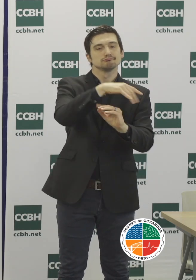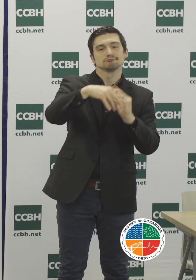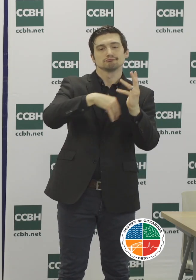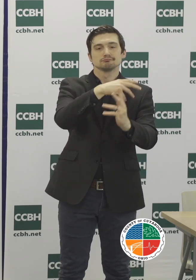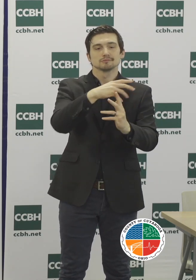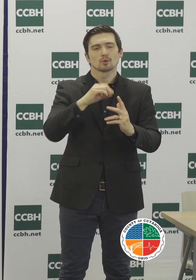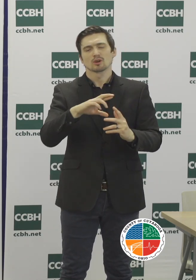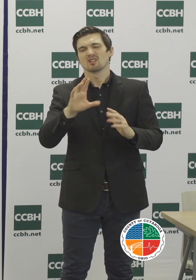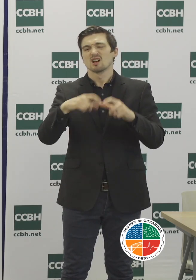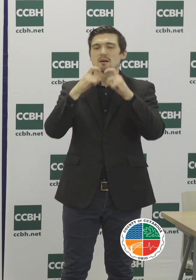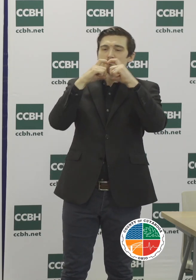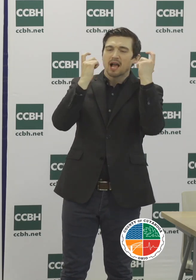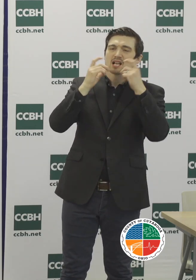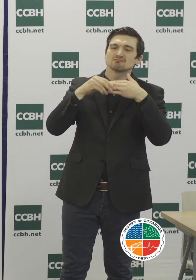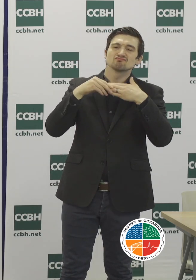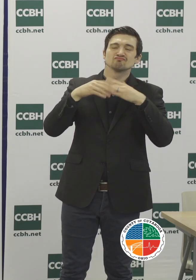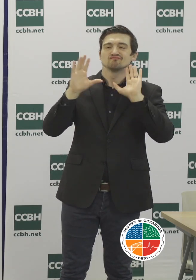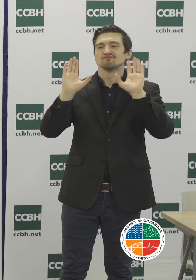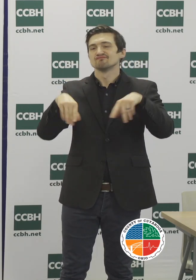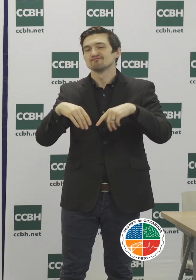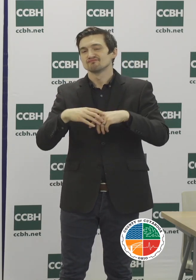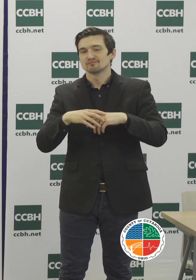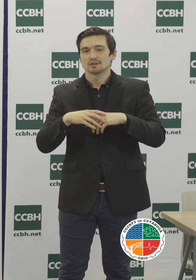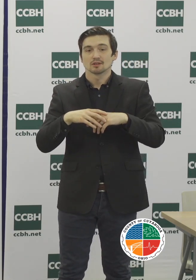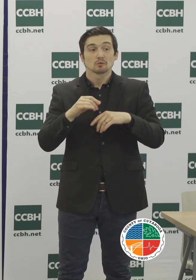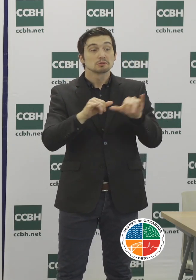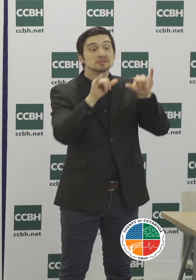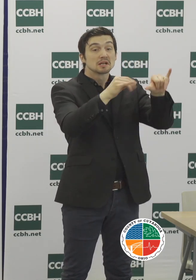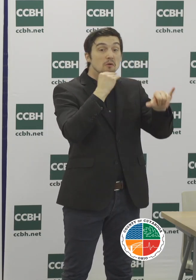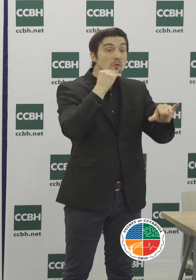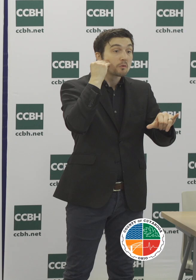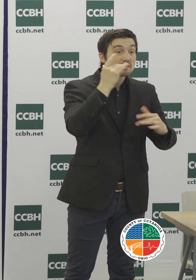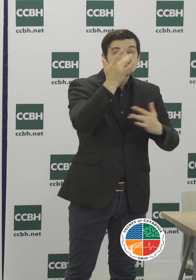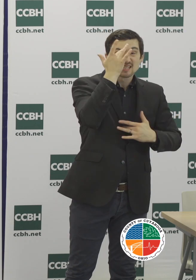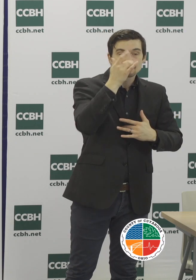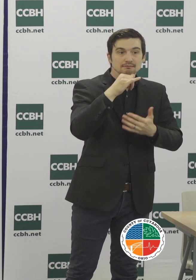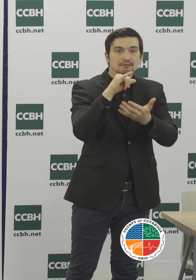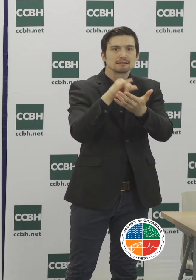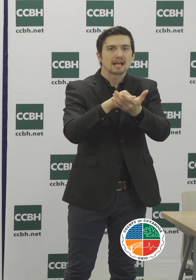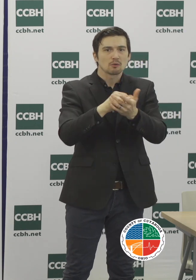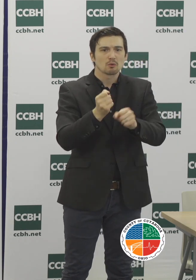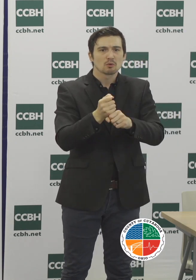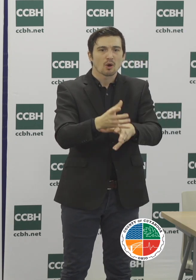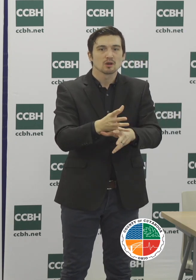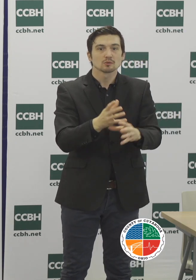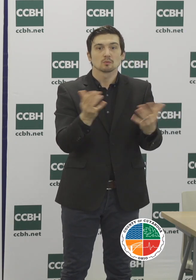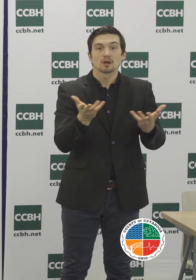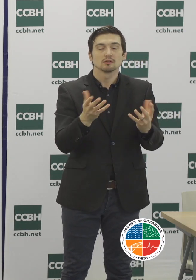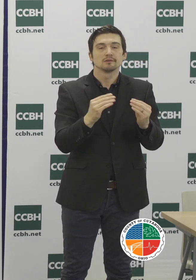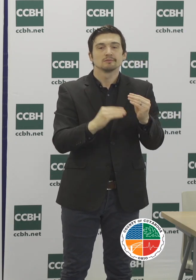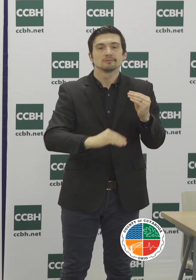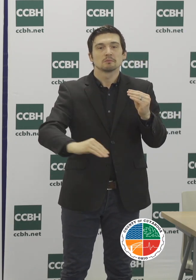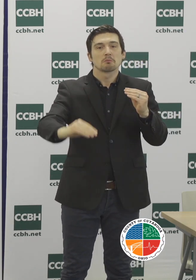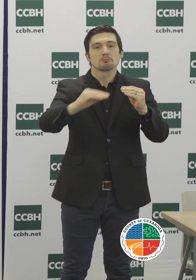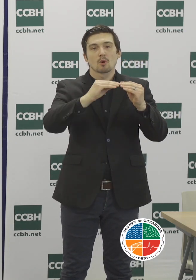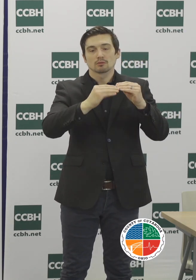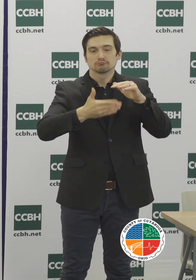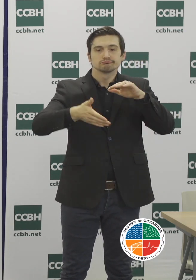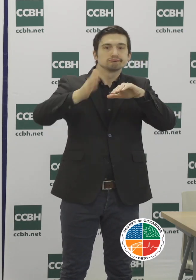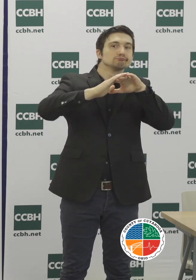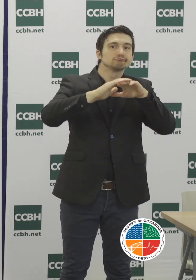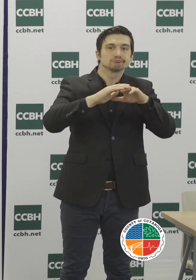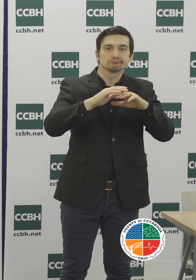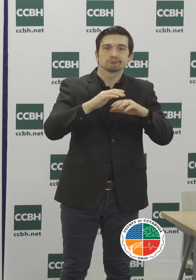wearing masks, keeping their distance, staying home when they're sick, that also will inevitably result in more